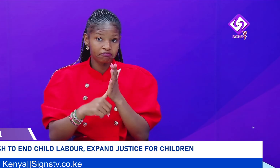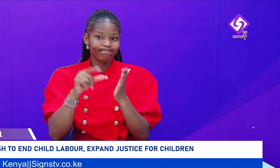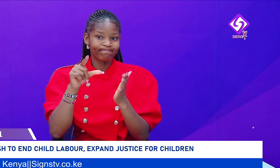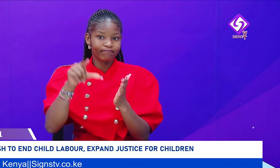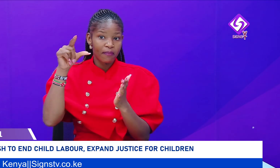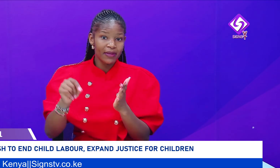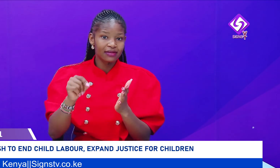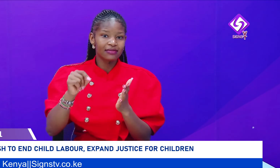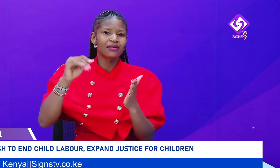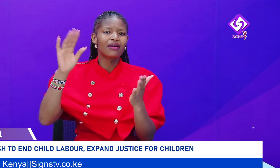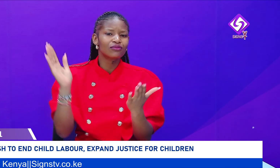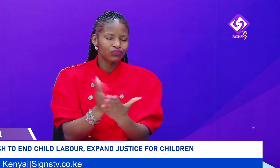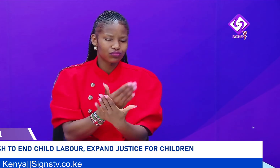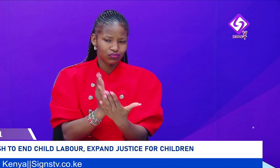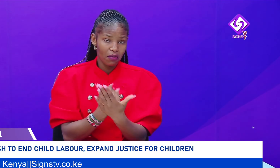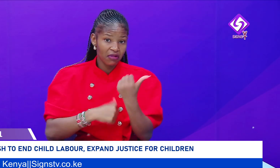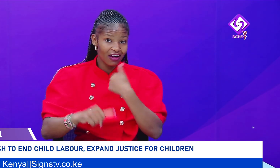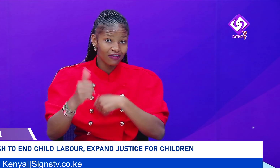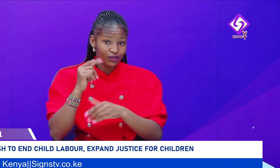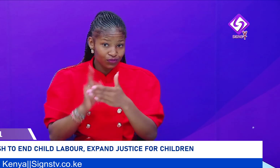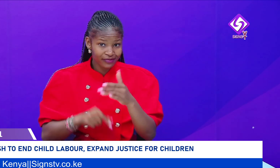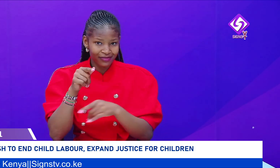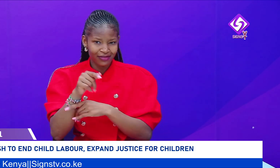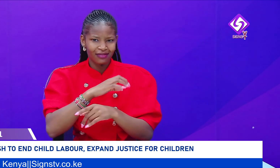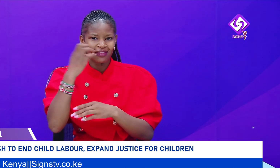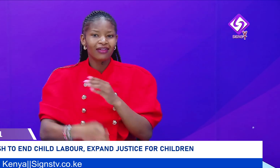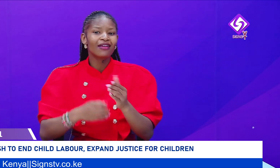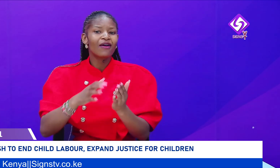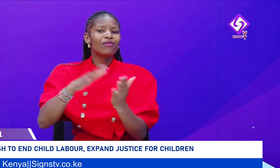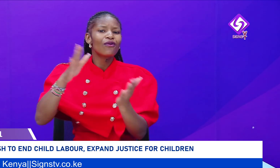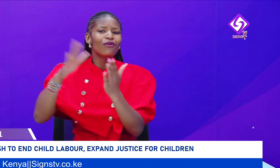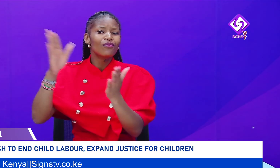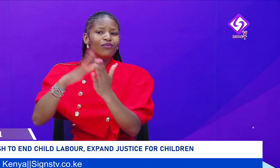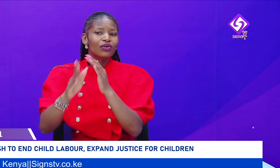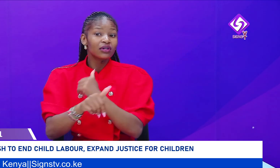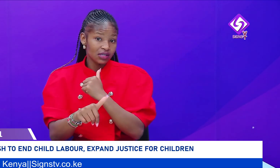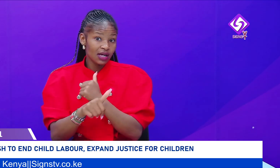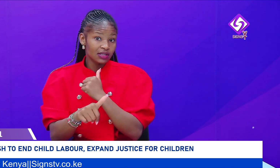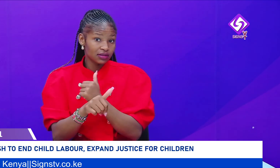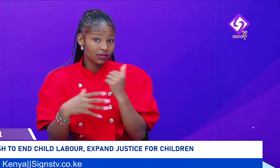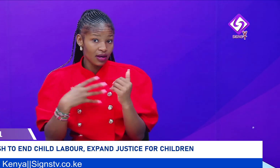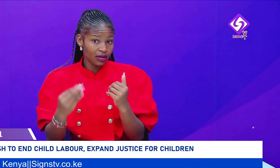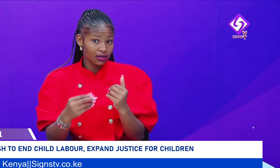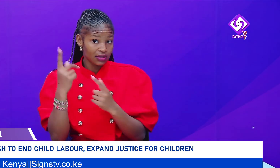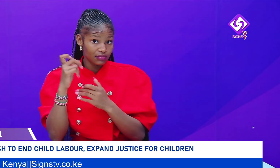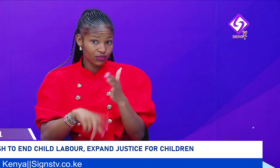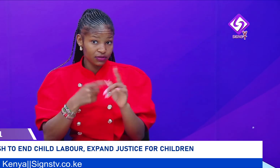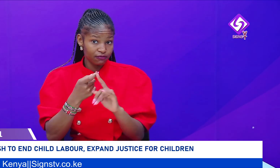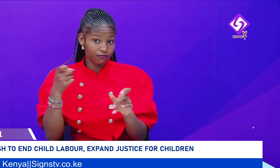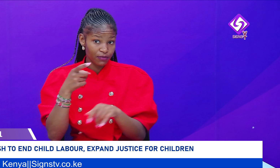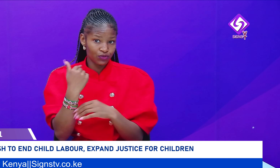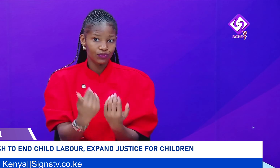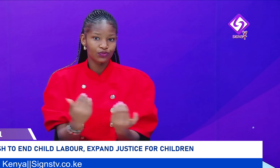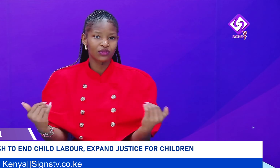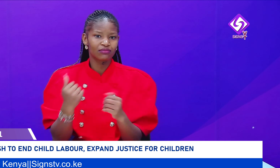These treaties provide the legal framework for countries to prohibit and take immediate action to end the most